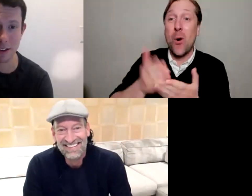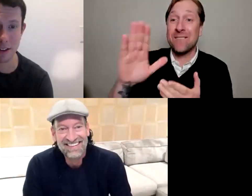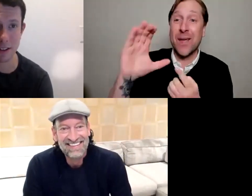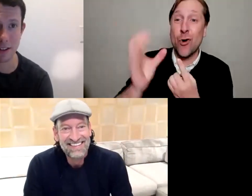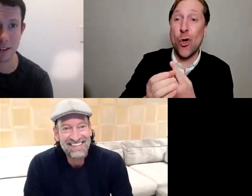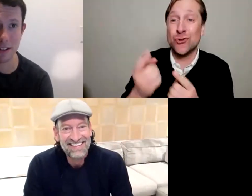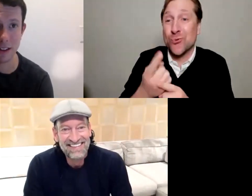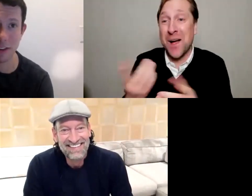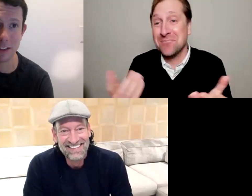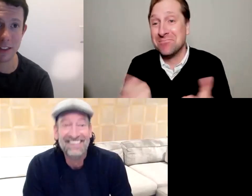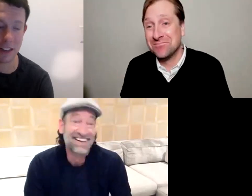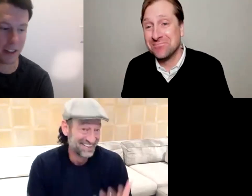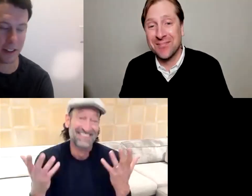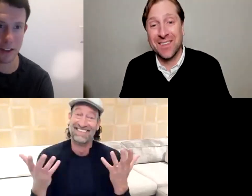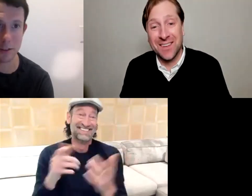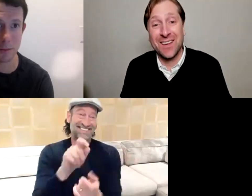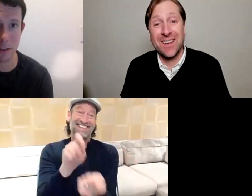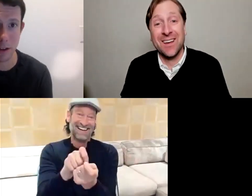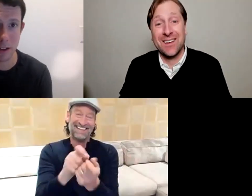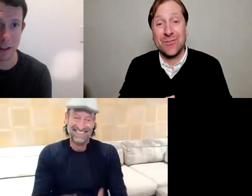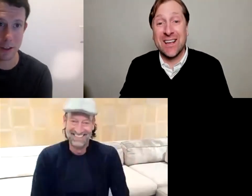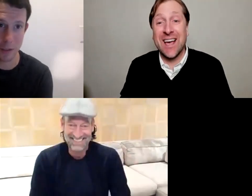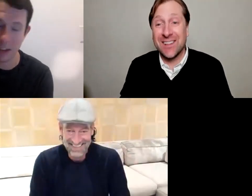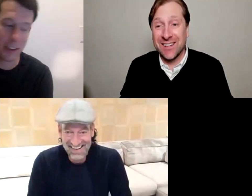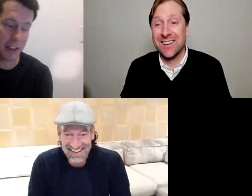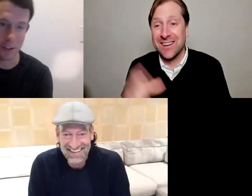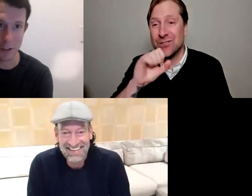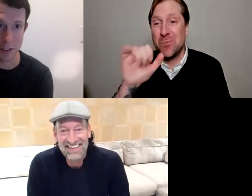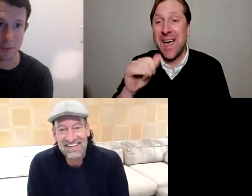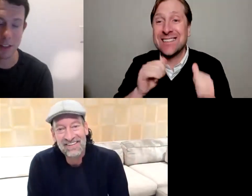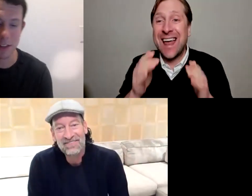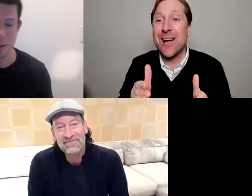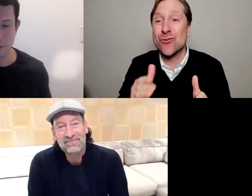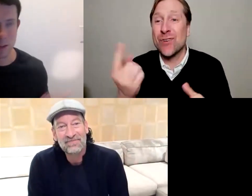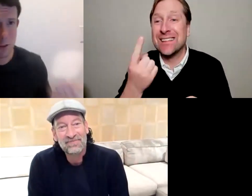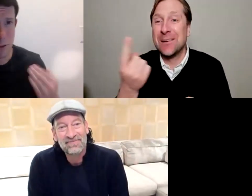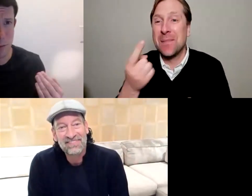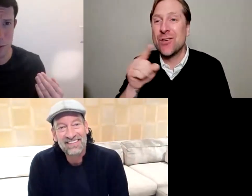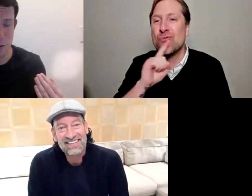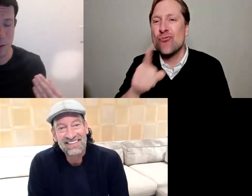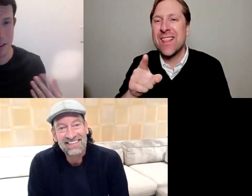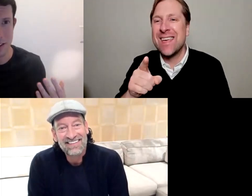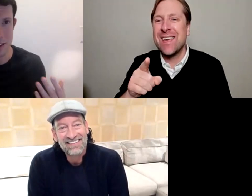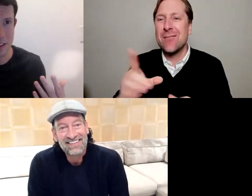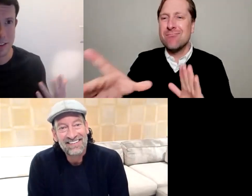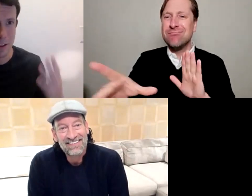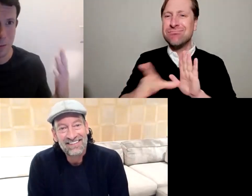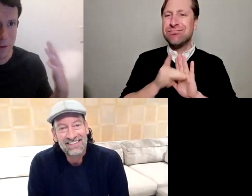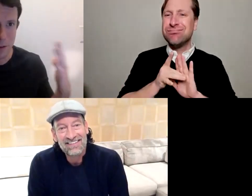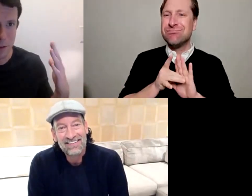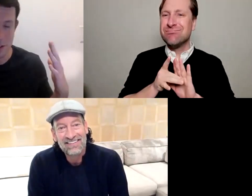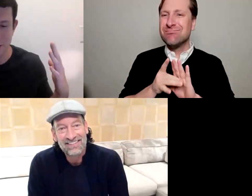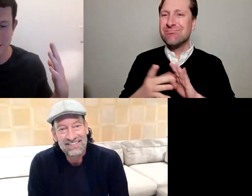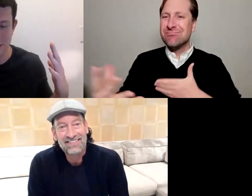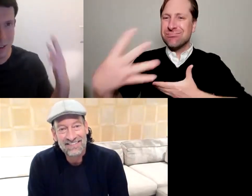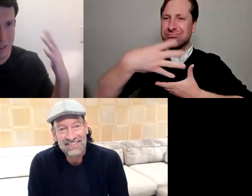And, you know, that's, I assume, you know, I assume that as an actor, you know, that's something that you just sort of absorb. Is there a way for